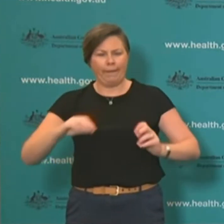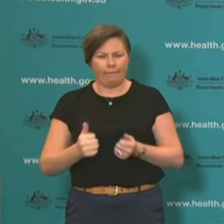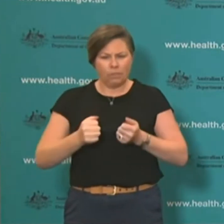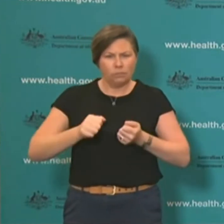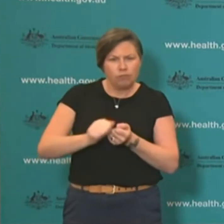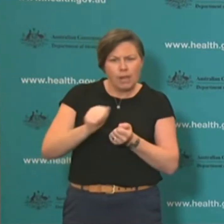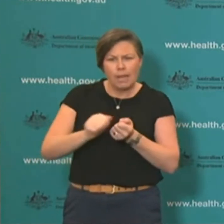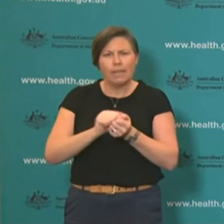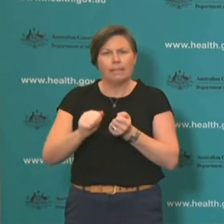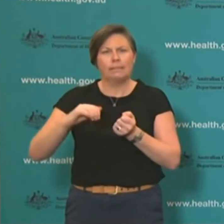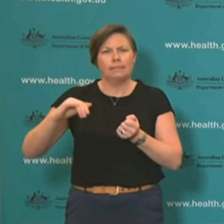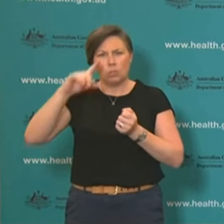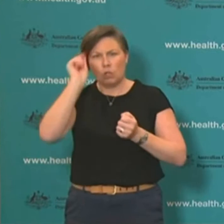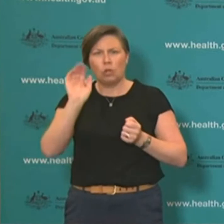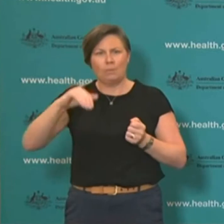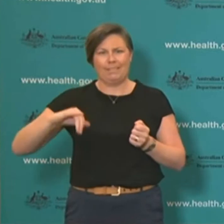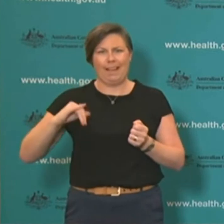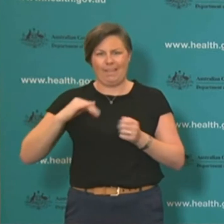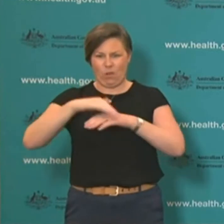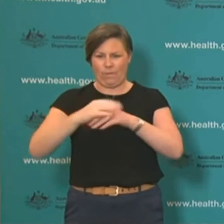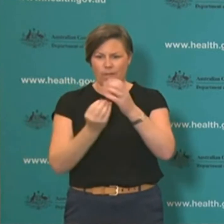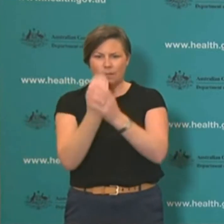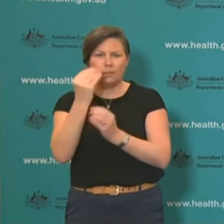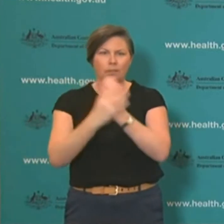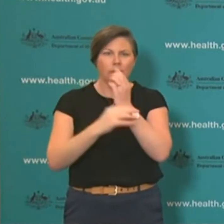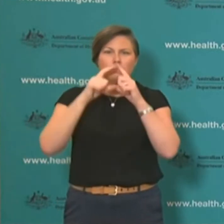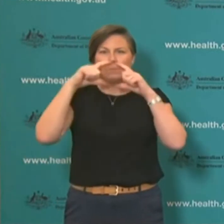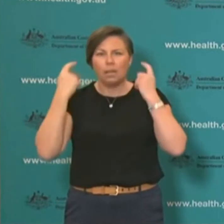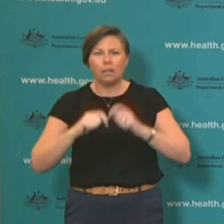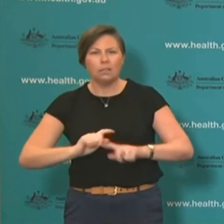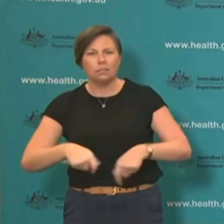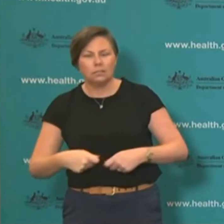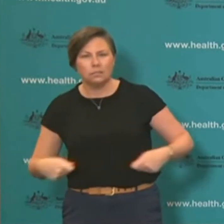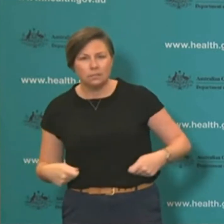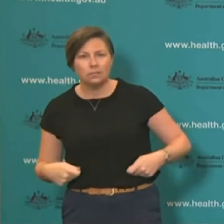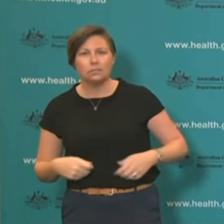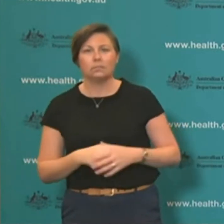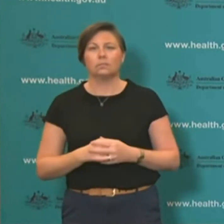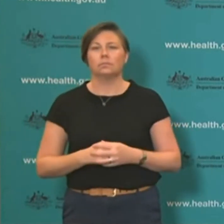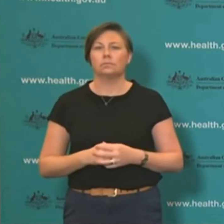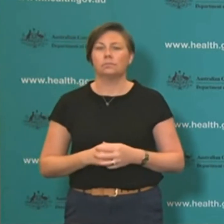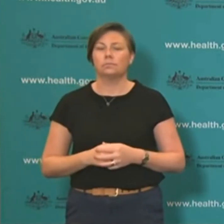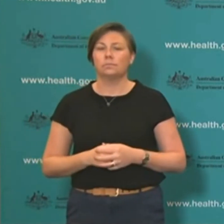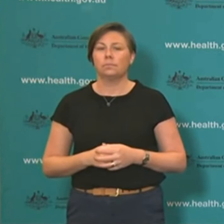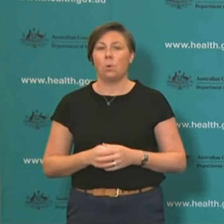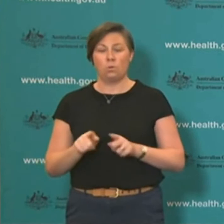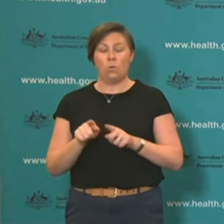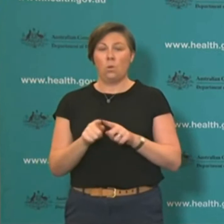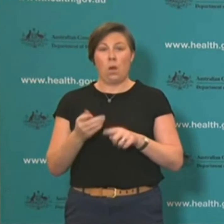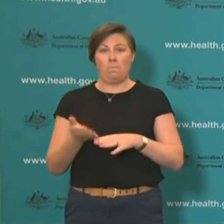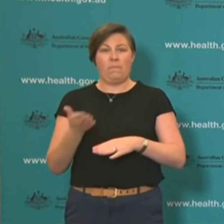also had responses to questions on notice that showed that prior to the Victorian outbreak, just 1 in 5 aged care workers across